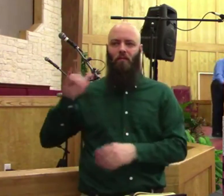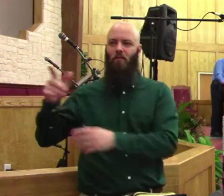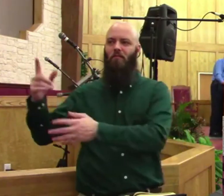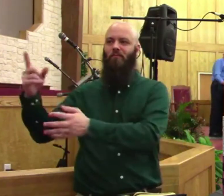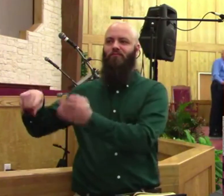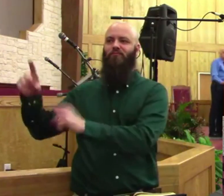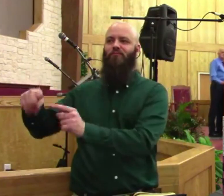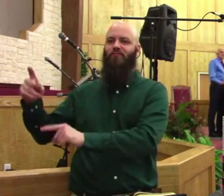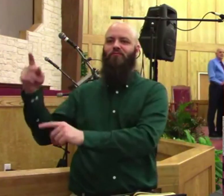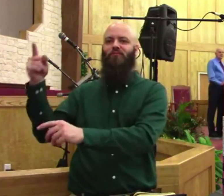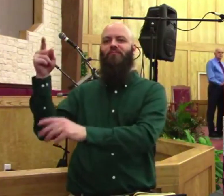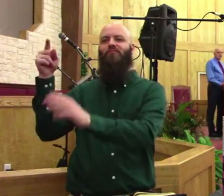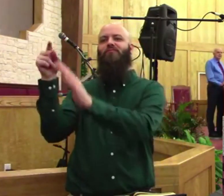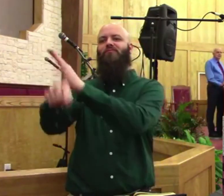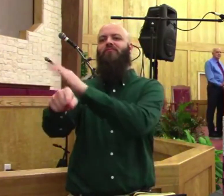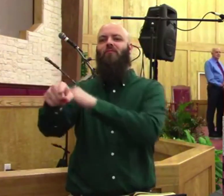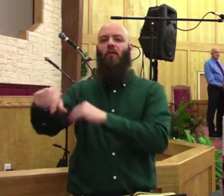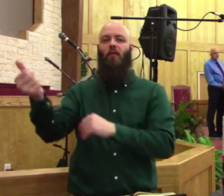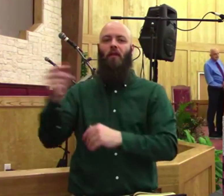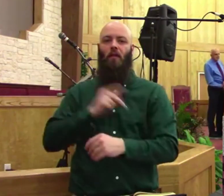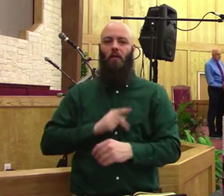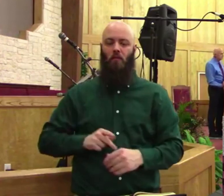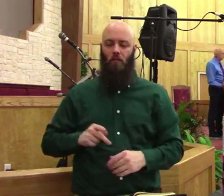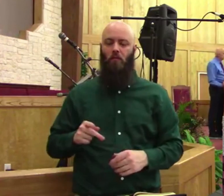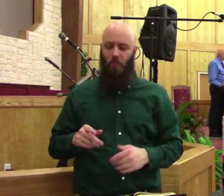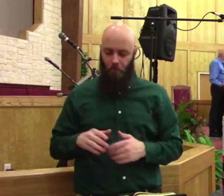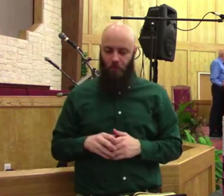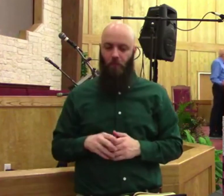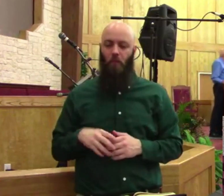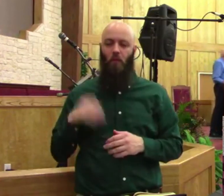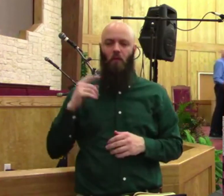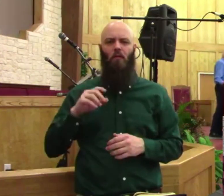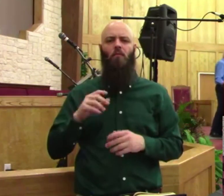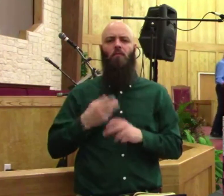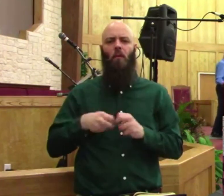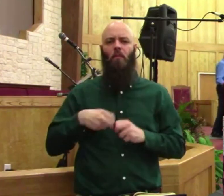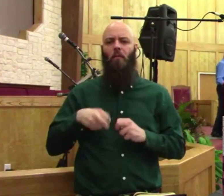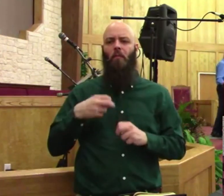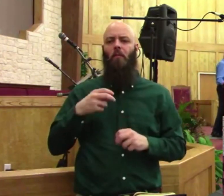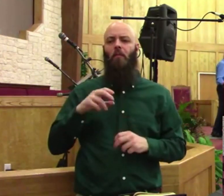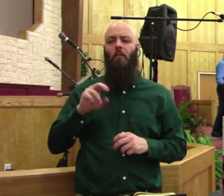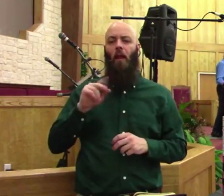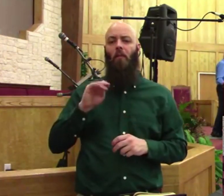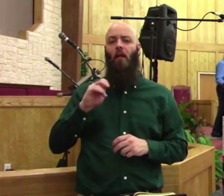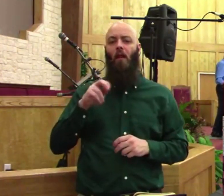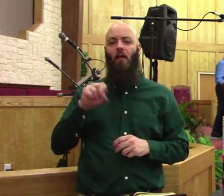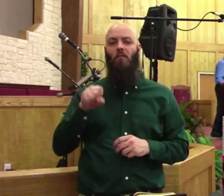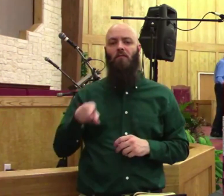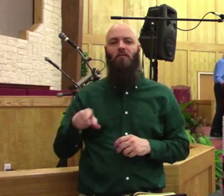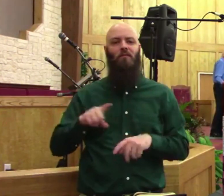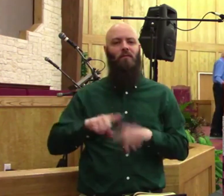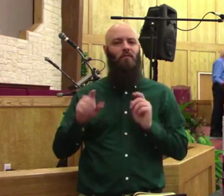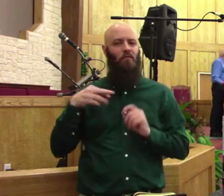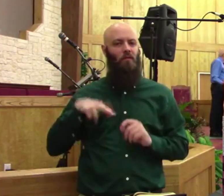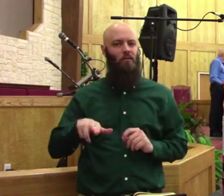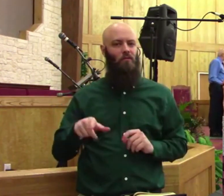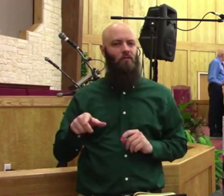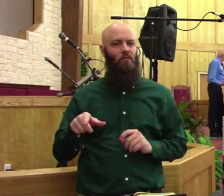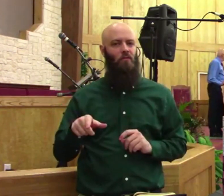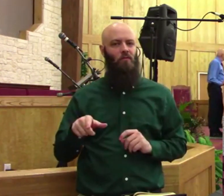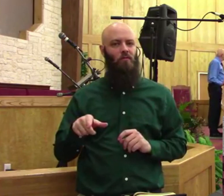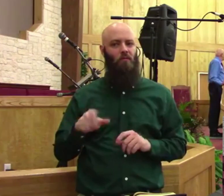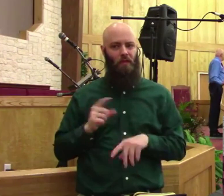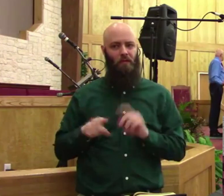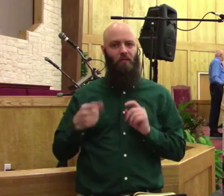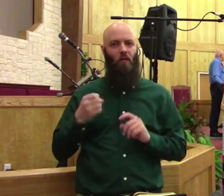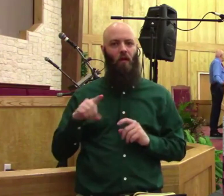last king. He's made king. The problem with Nabonidus, he has a different faith. He's got a different